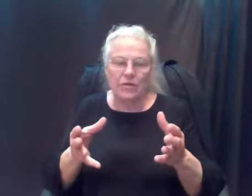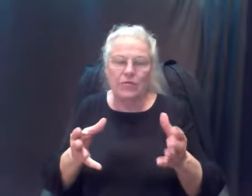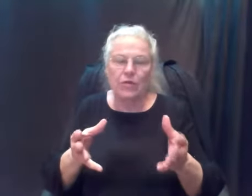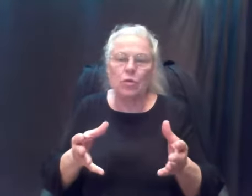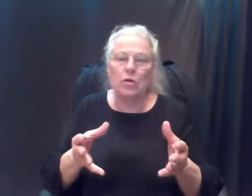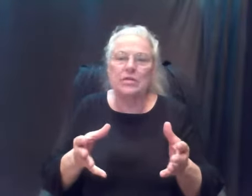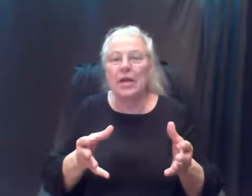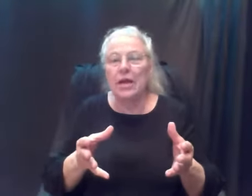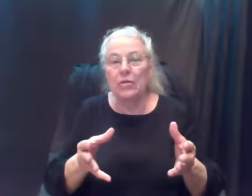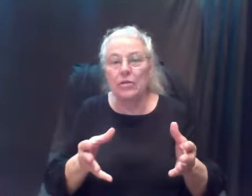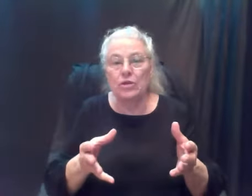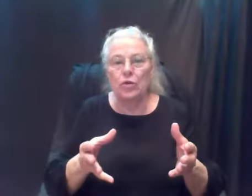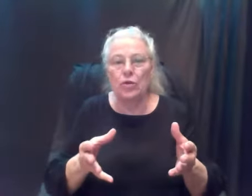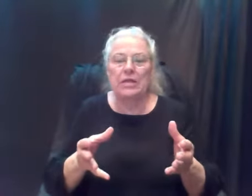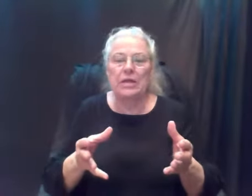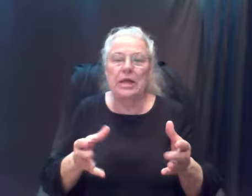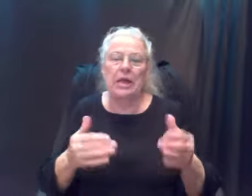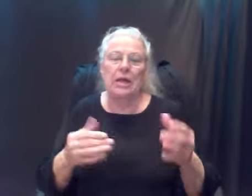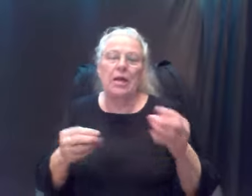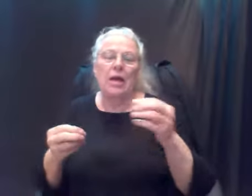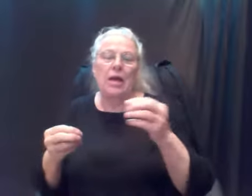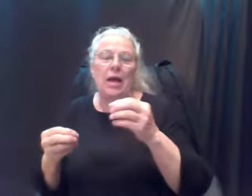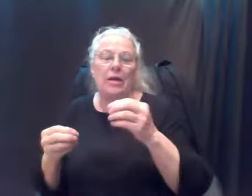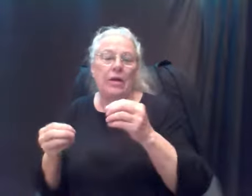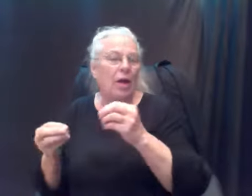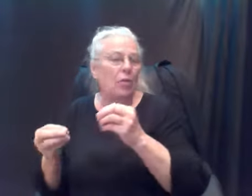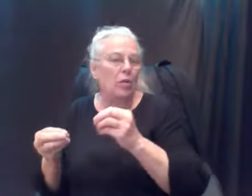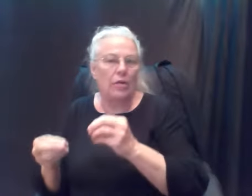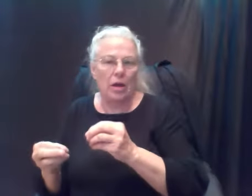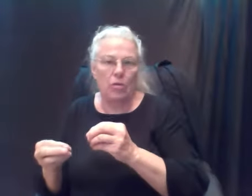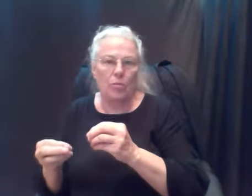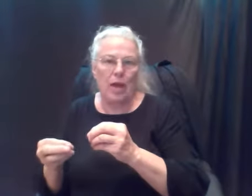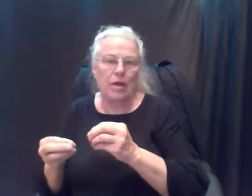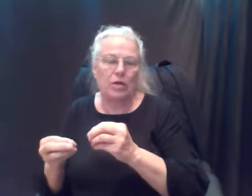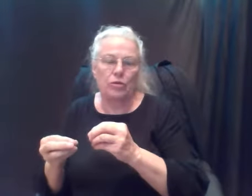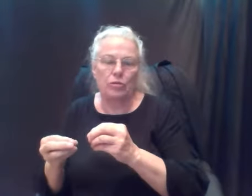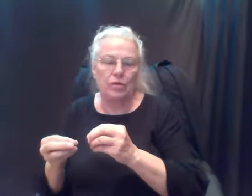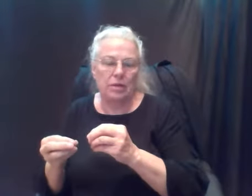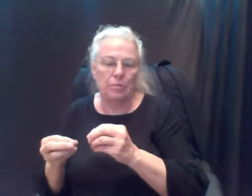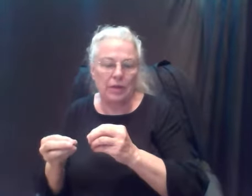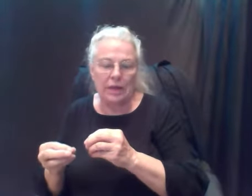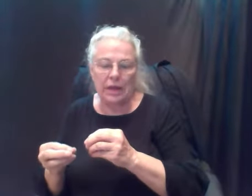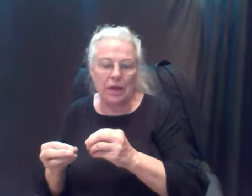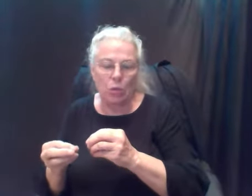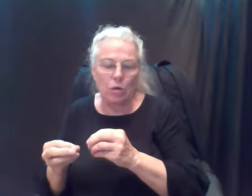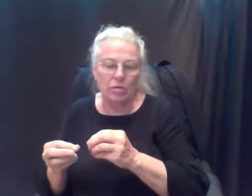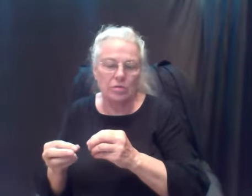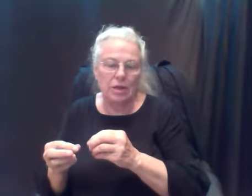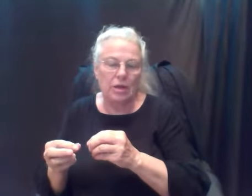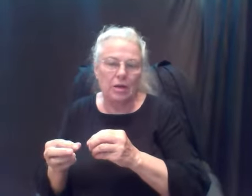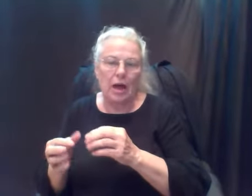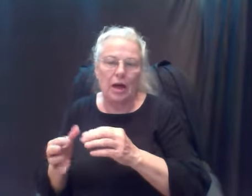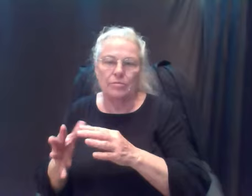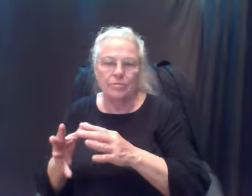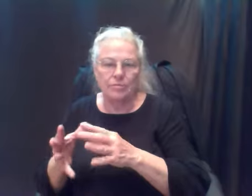few words in here that you're going to need, and I will not go back and do the beginning words. Those